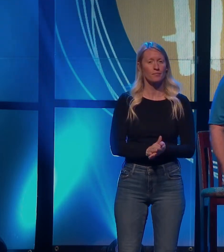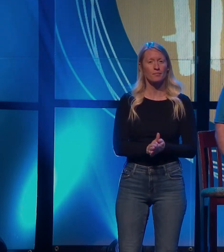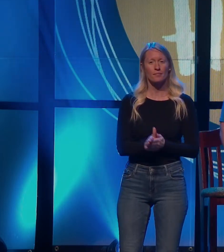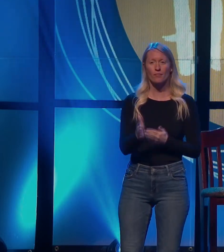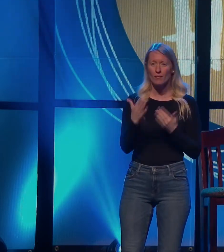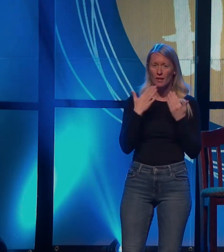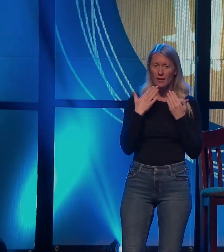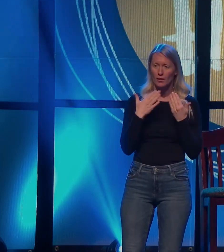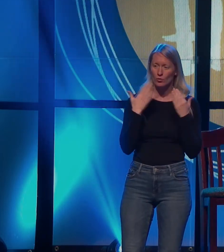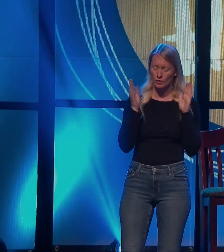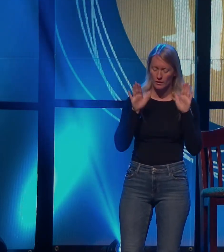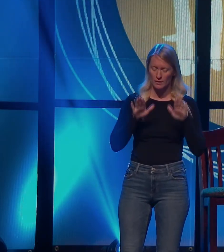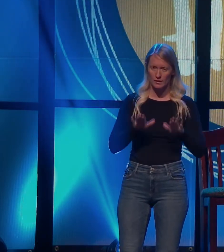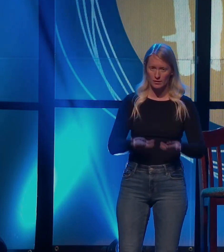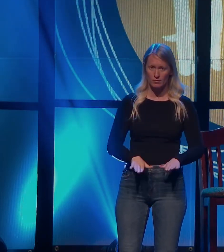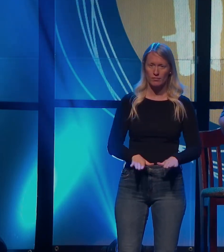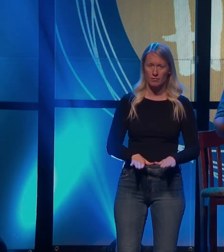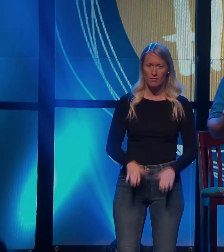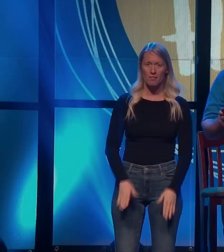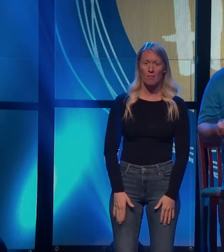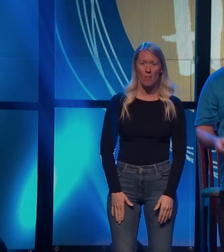Well, thank you. You may be seated.